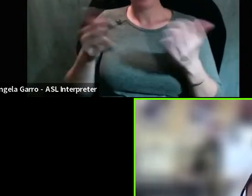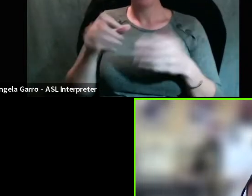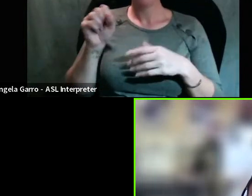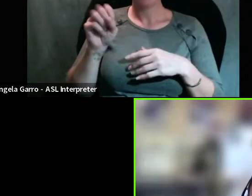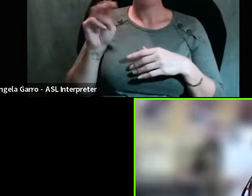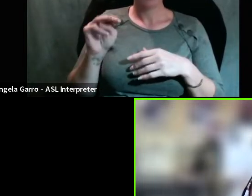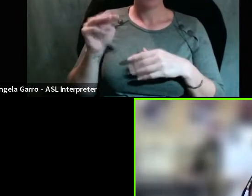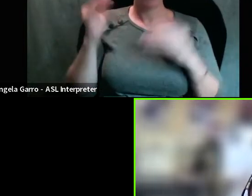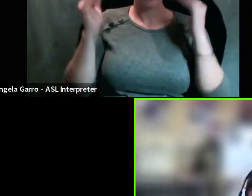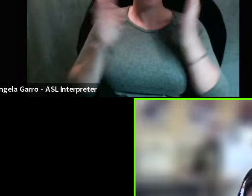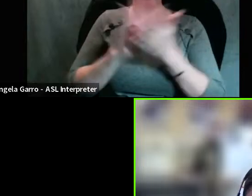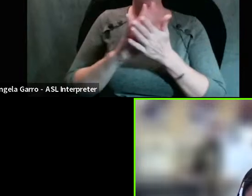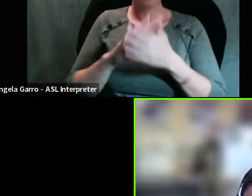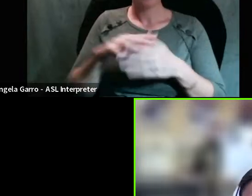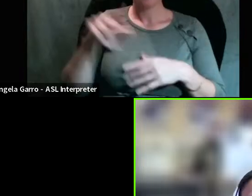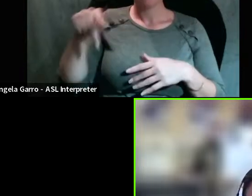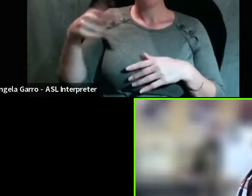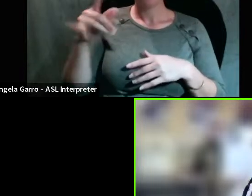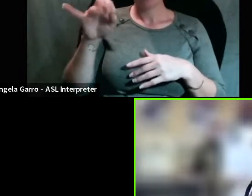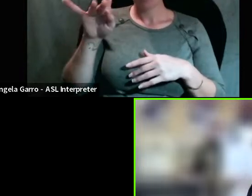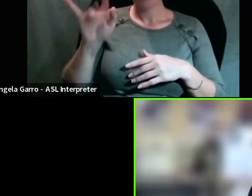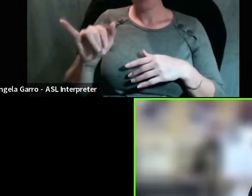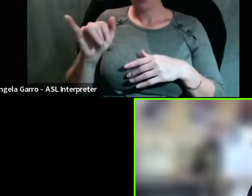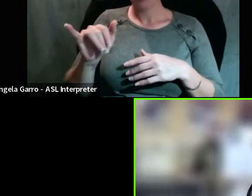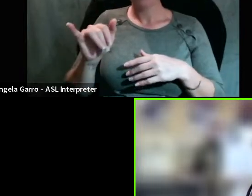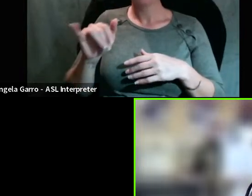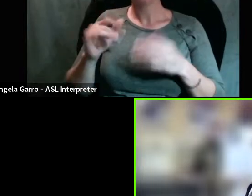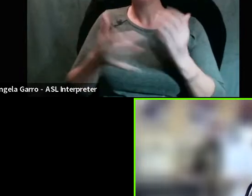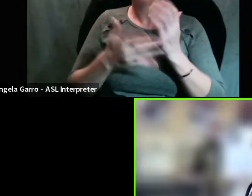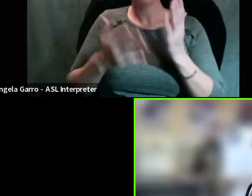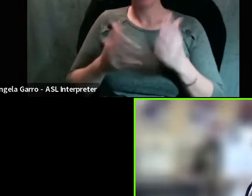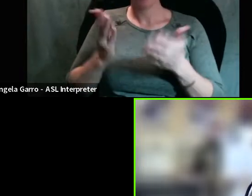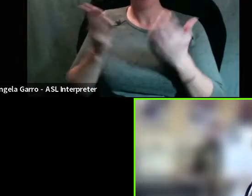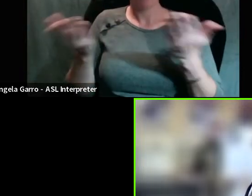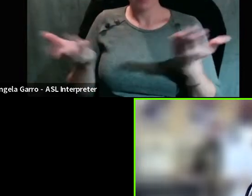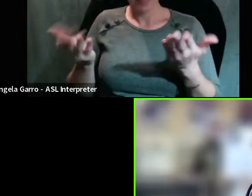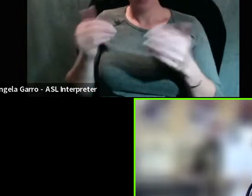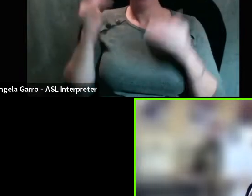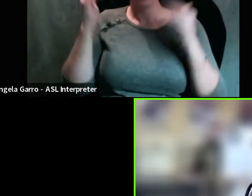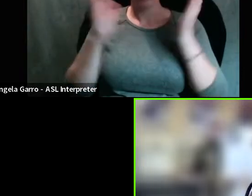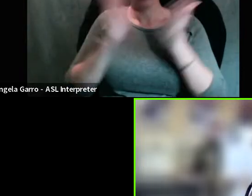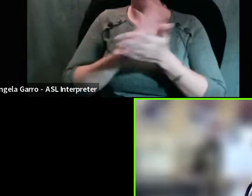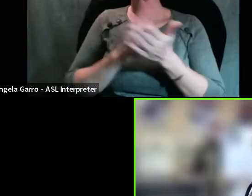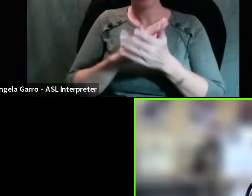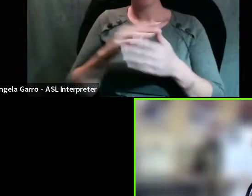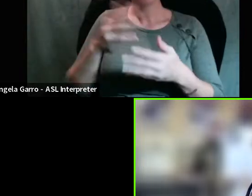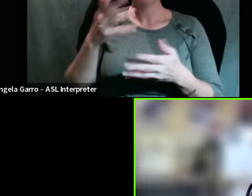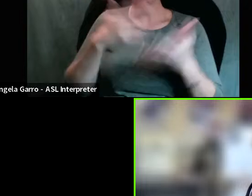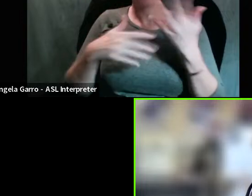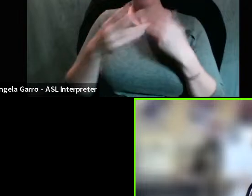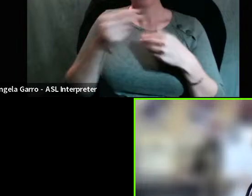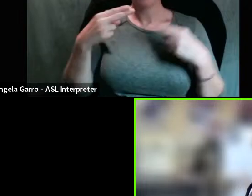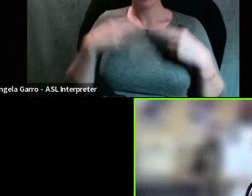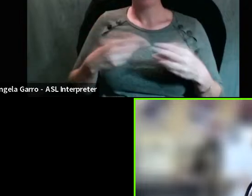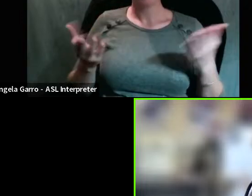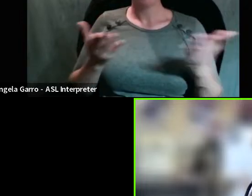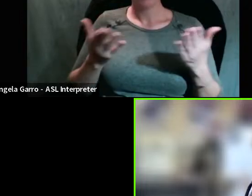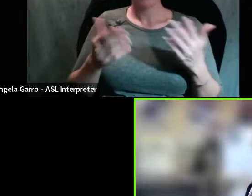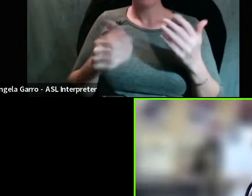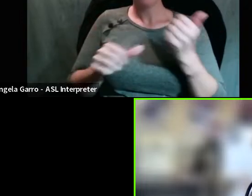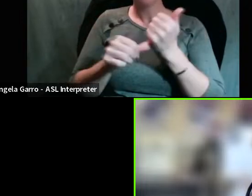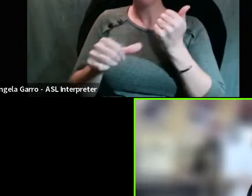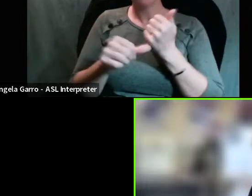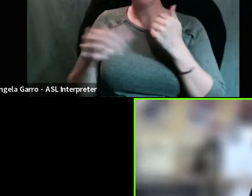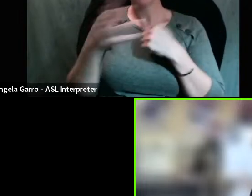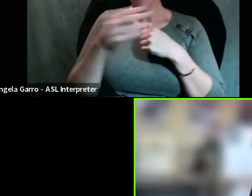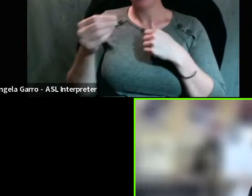School, phlebotomy technicians, which we also offer here at the San Mateo Adult School, social and human services assistants,